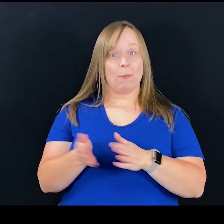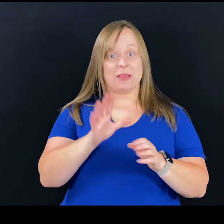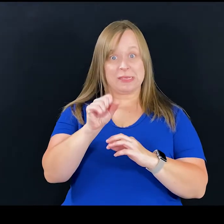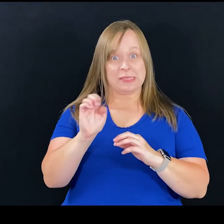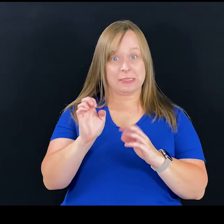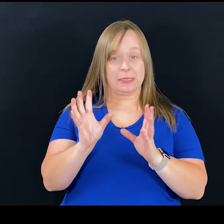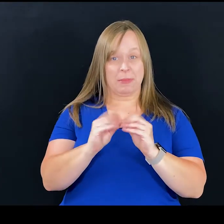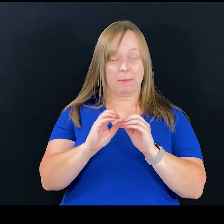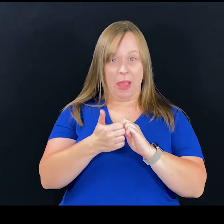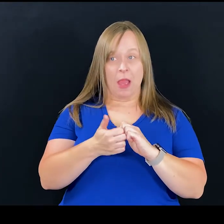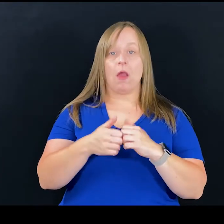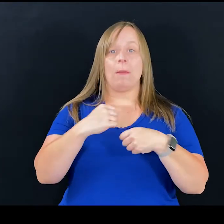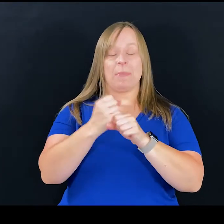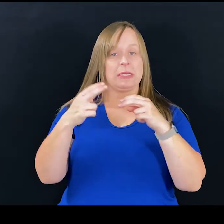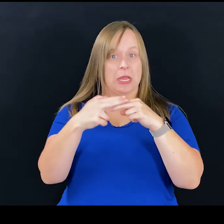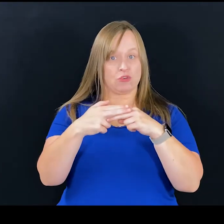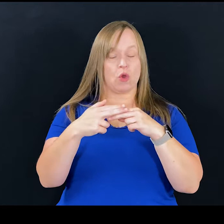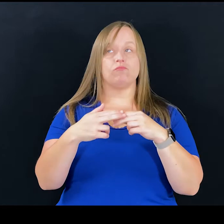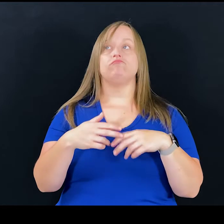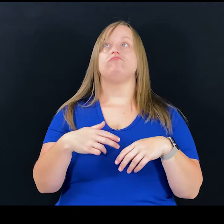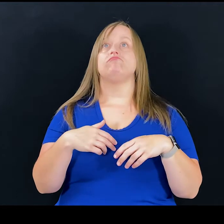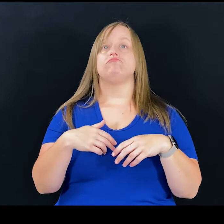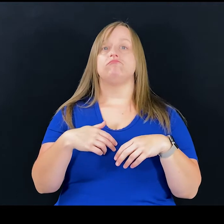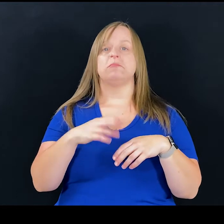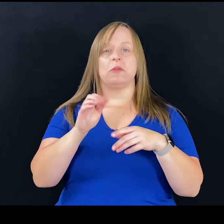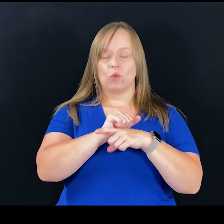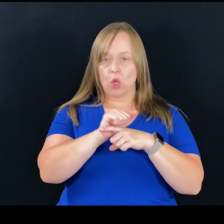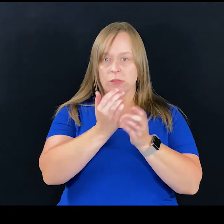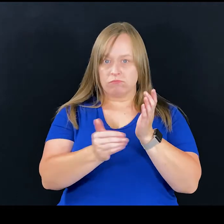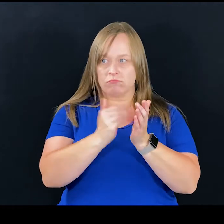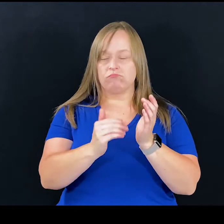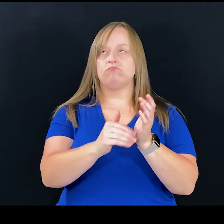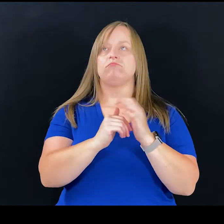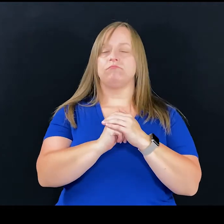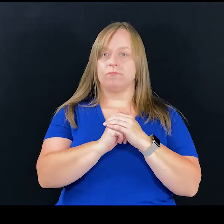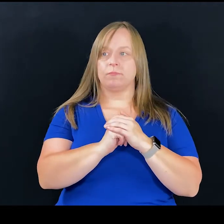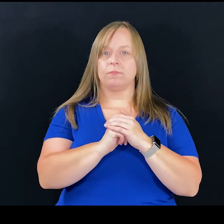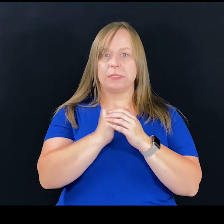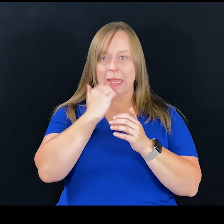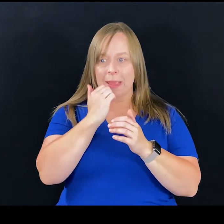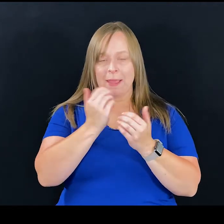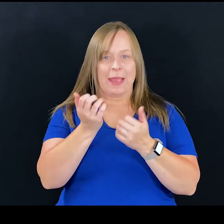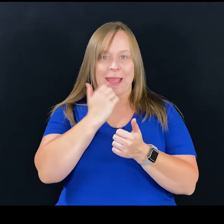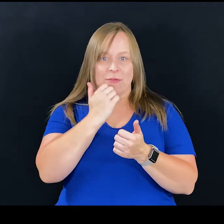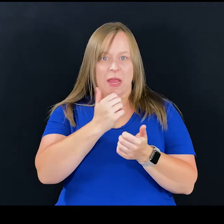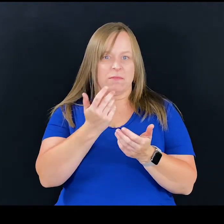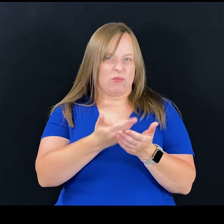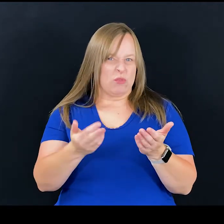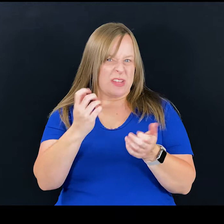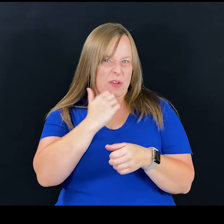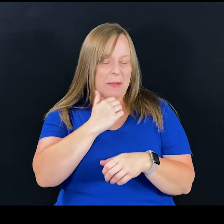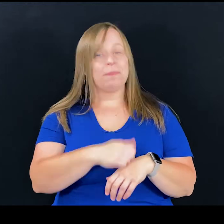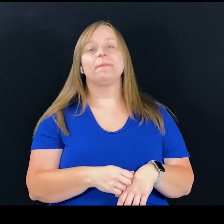I prepared for my CSE meeting by first making a slideshow and then kind of rehearsing it daily, every day, because